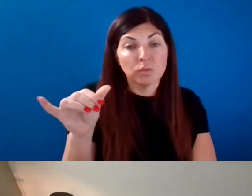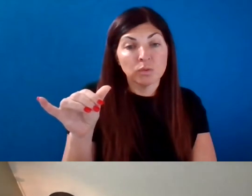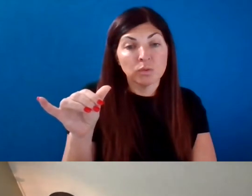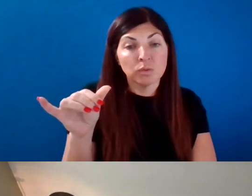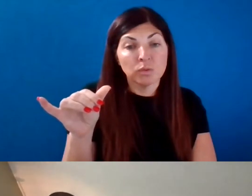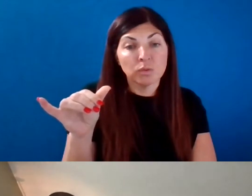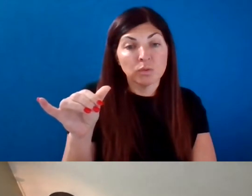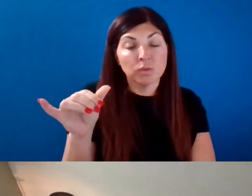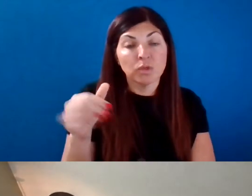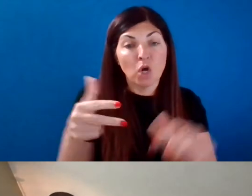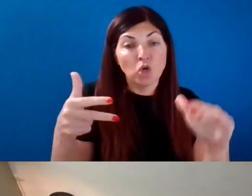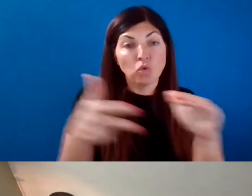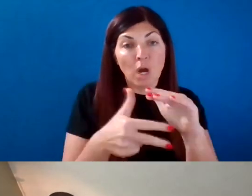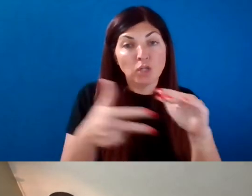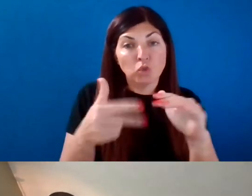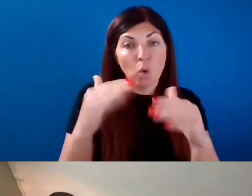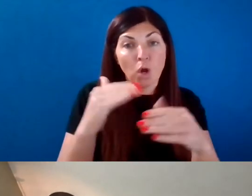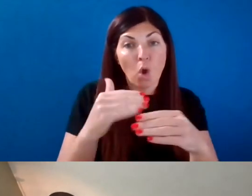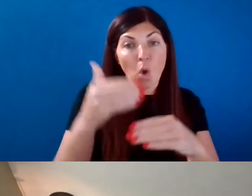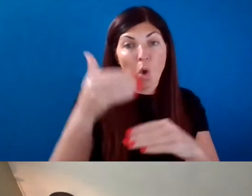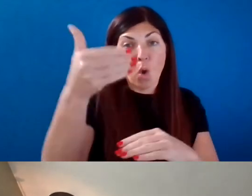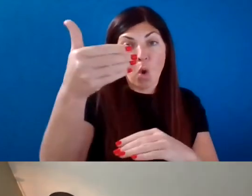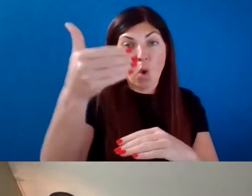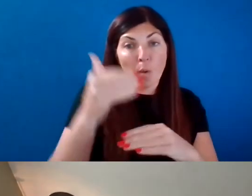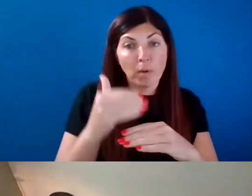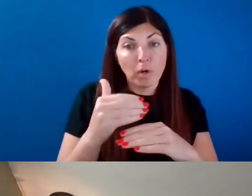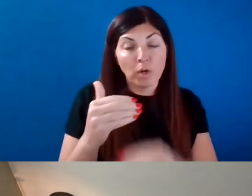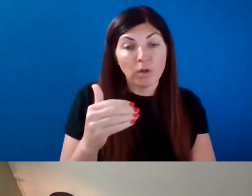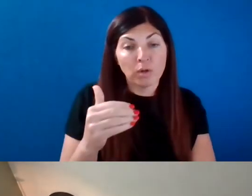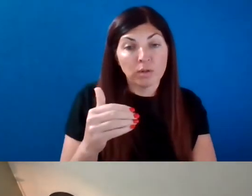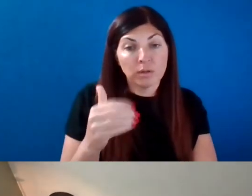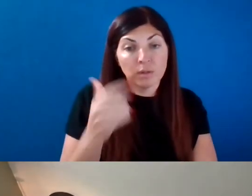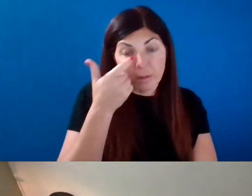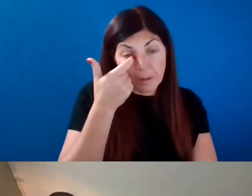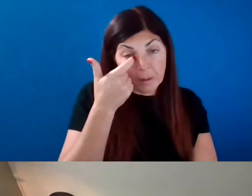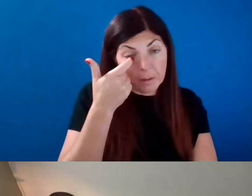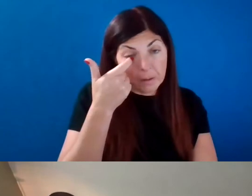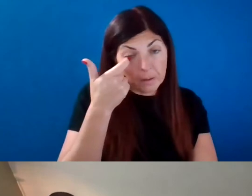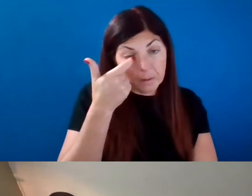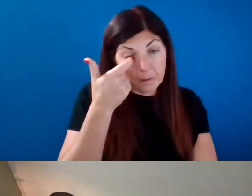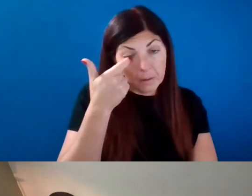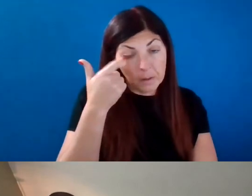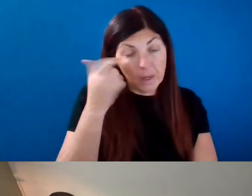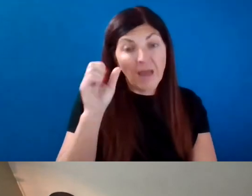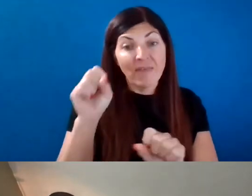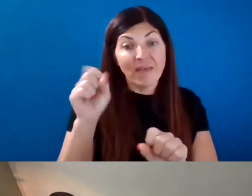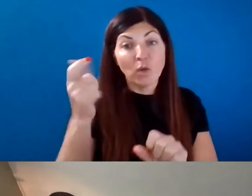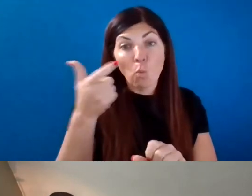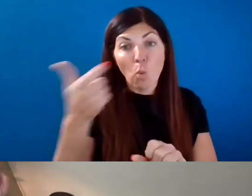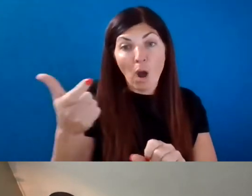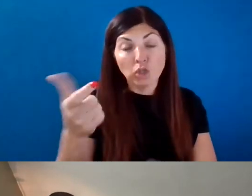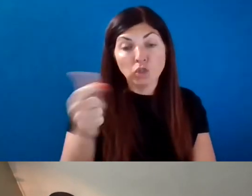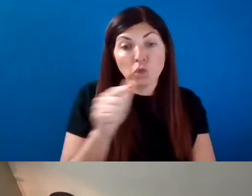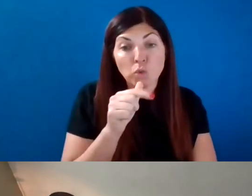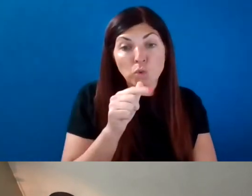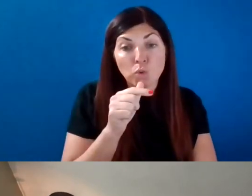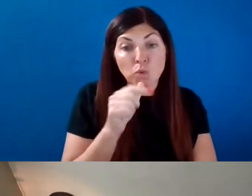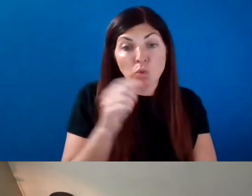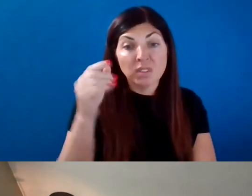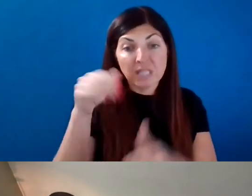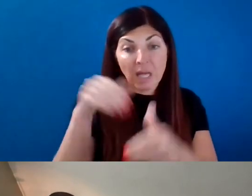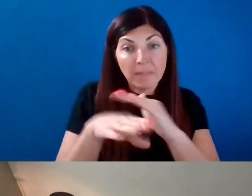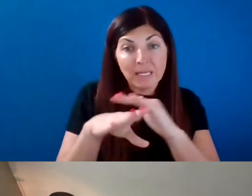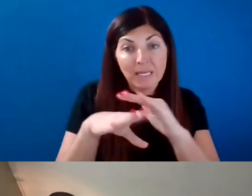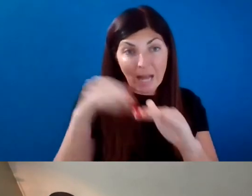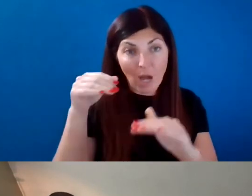garage door opener, and they can watch who is like coming in and